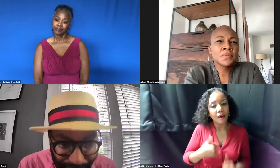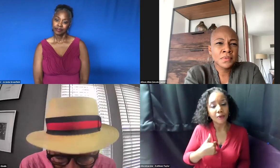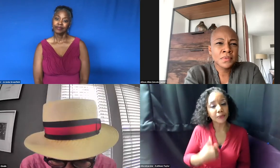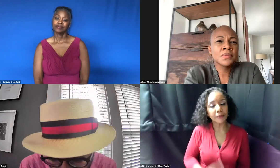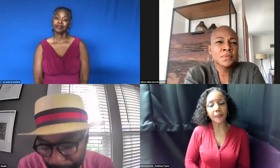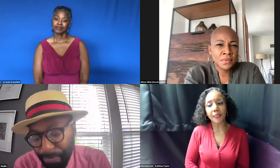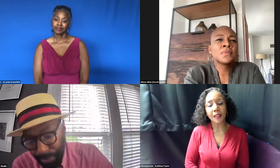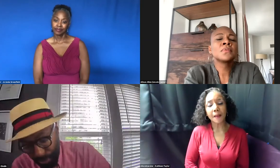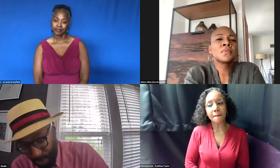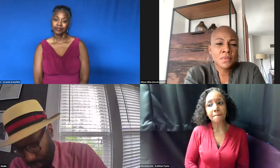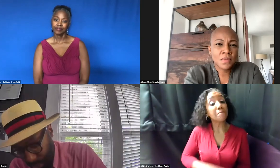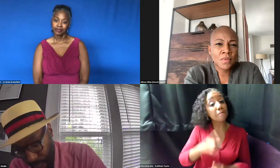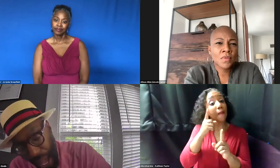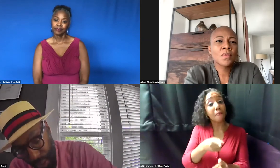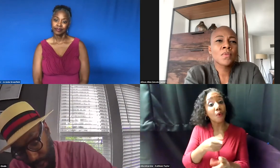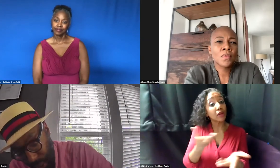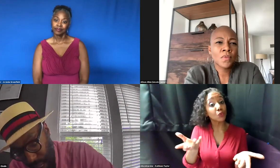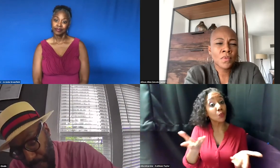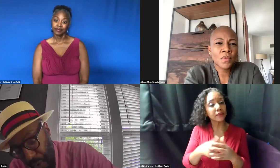I say that to say this.